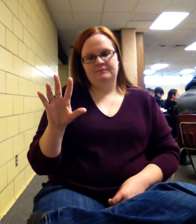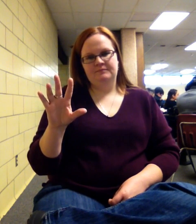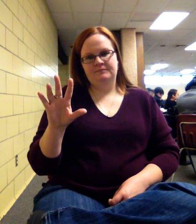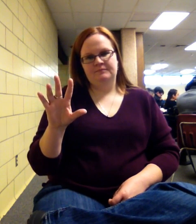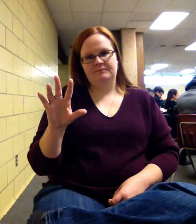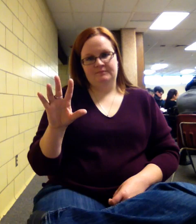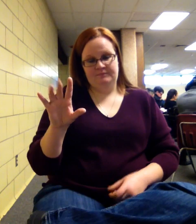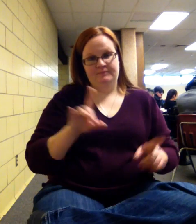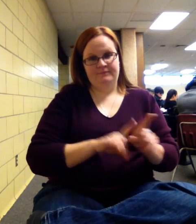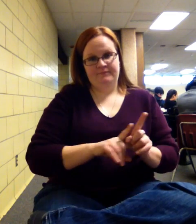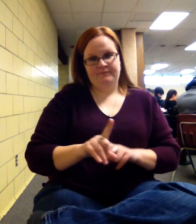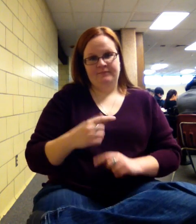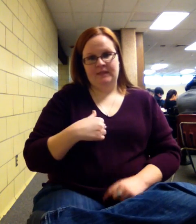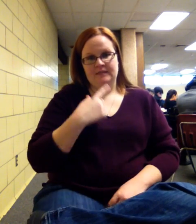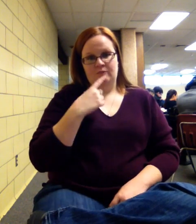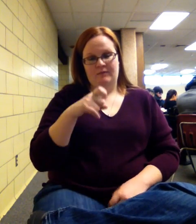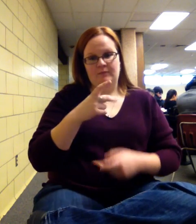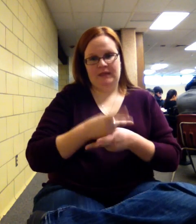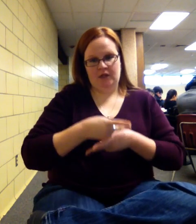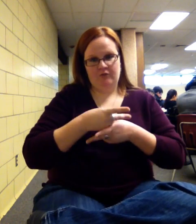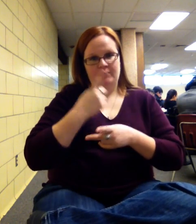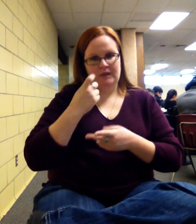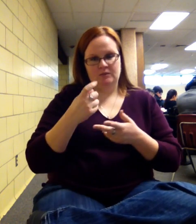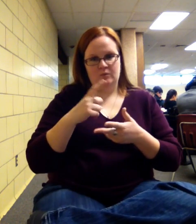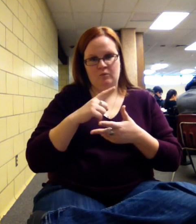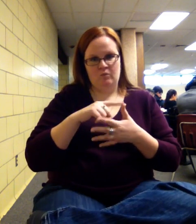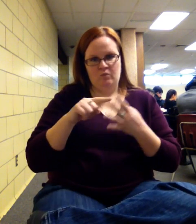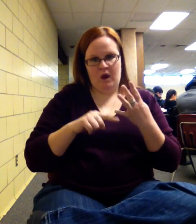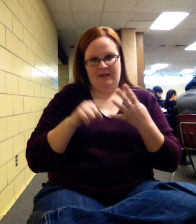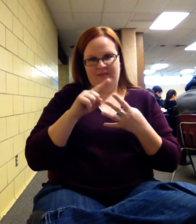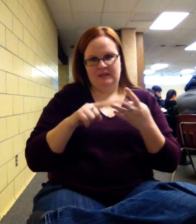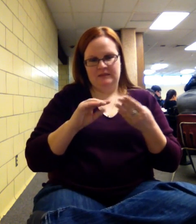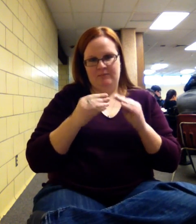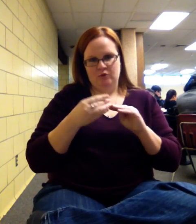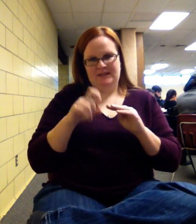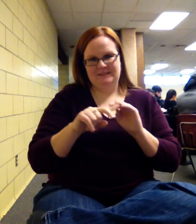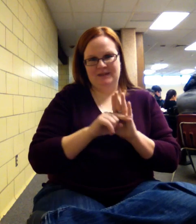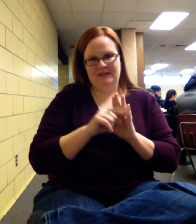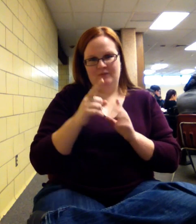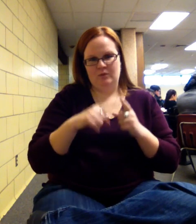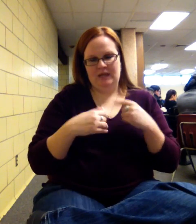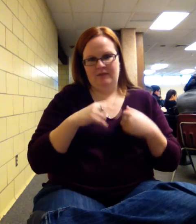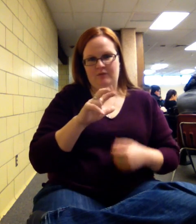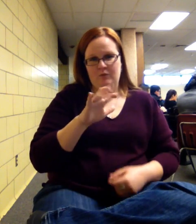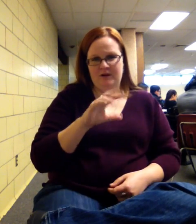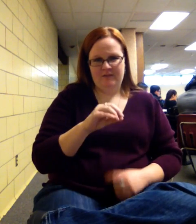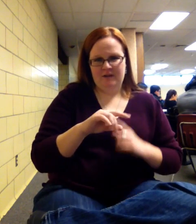Like I said, you got to be careful though, because one of these numbers has to be a negative. You can't have 350 positive and